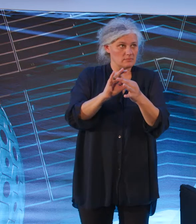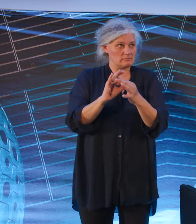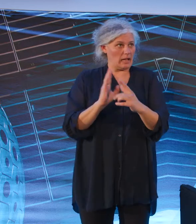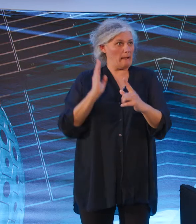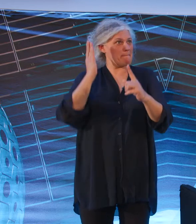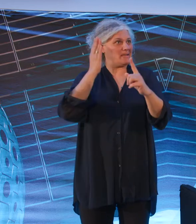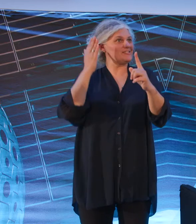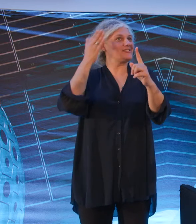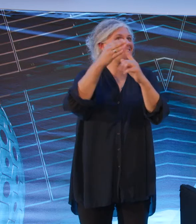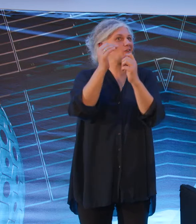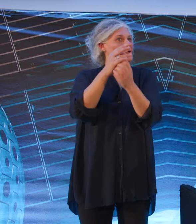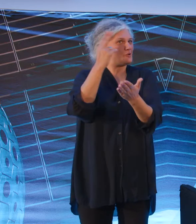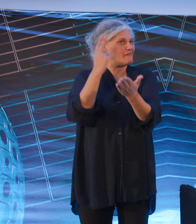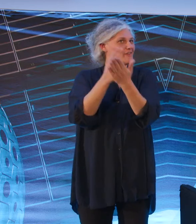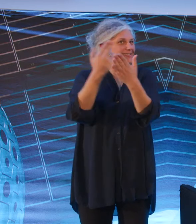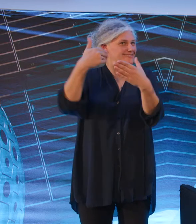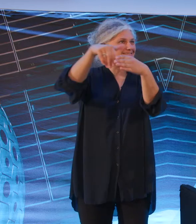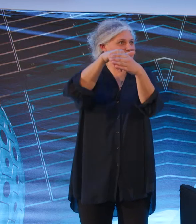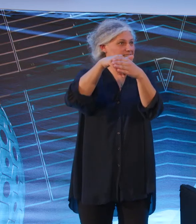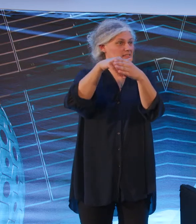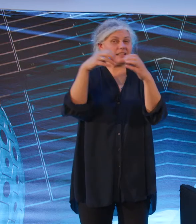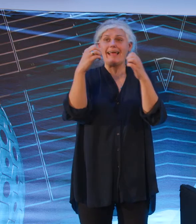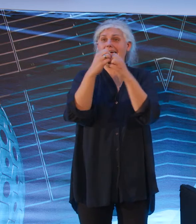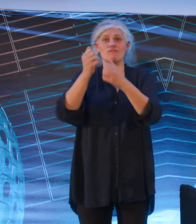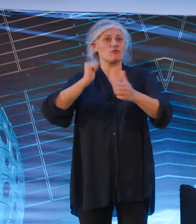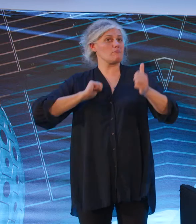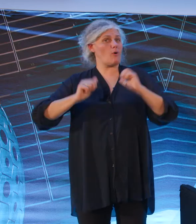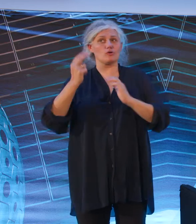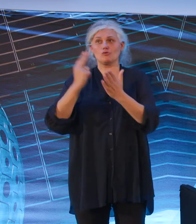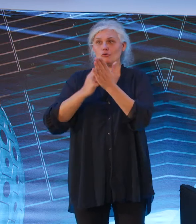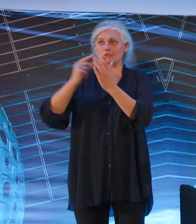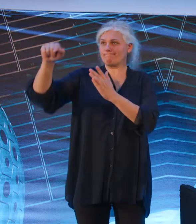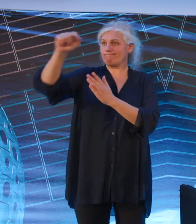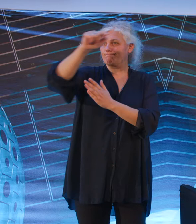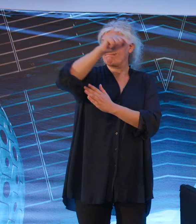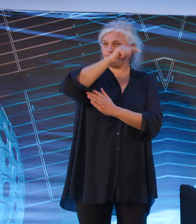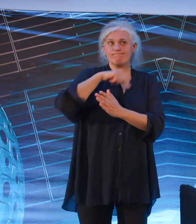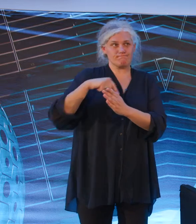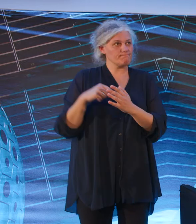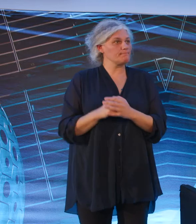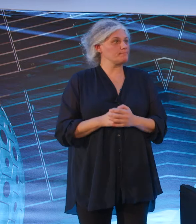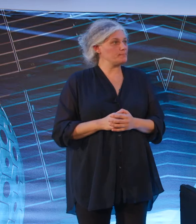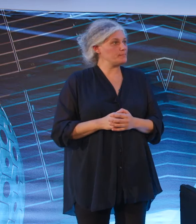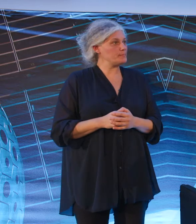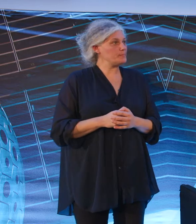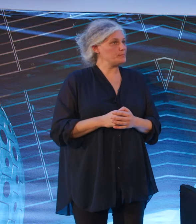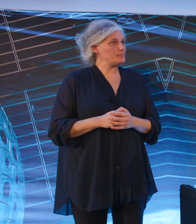this university and of every modern university that claims that title.